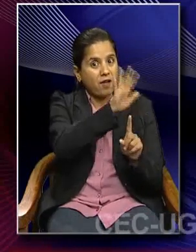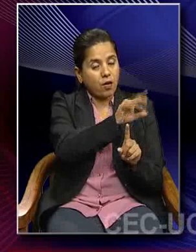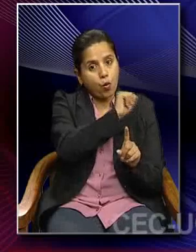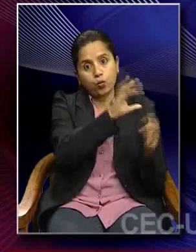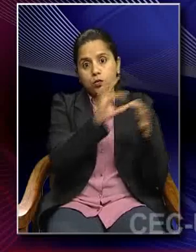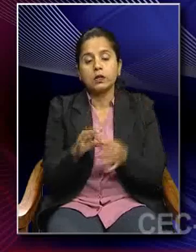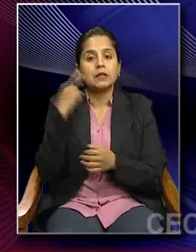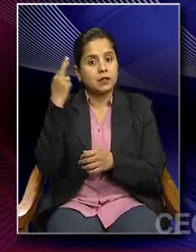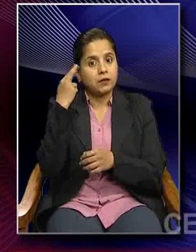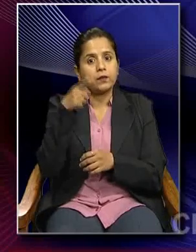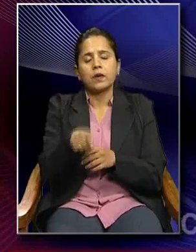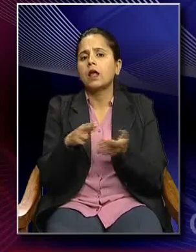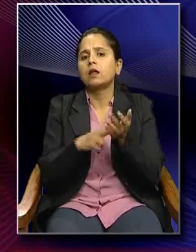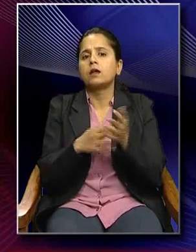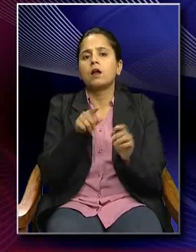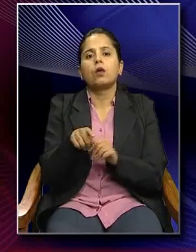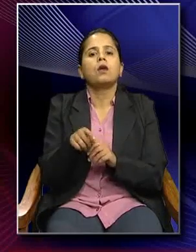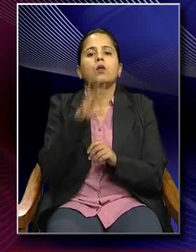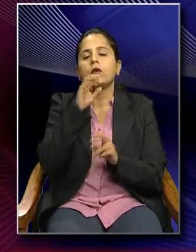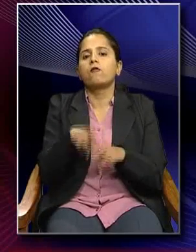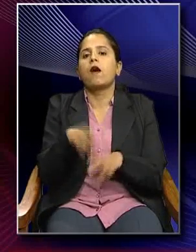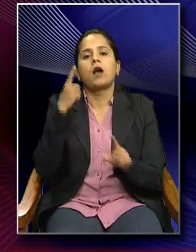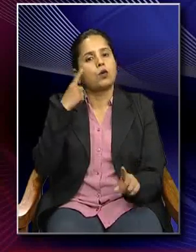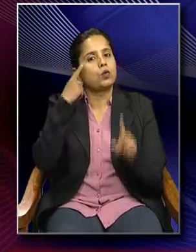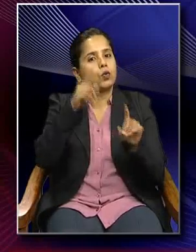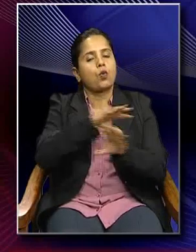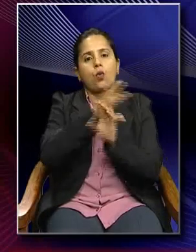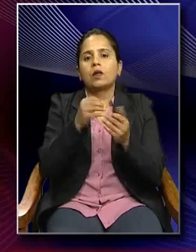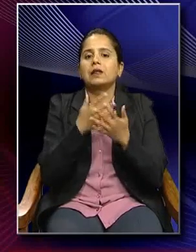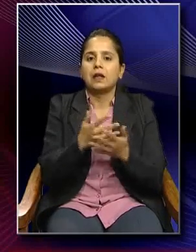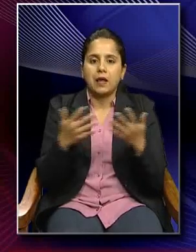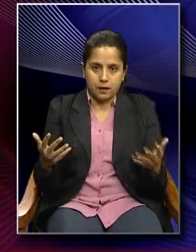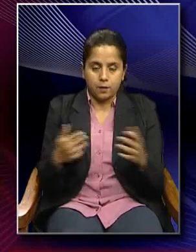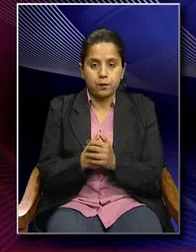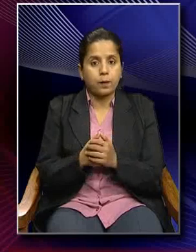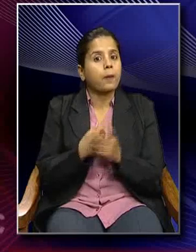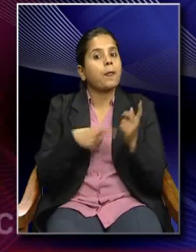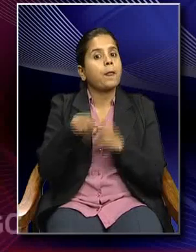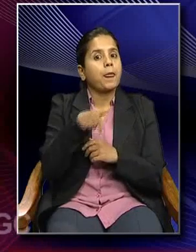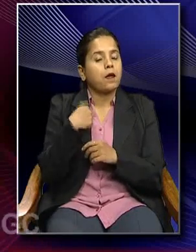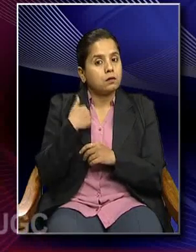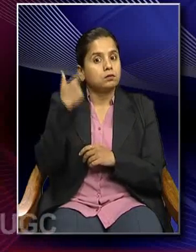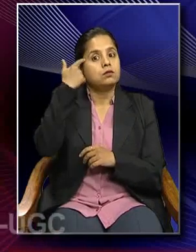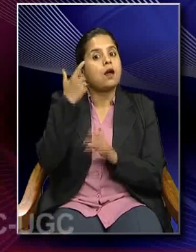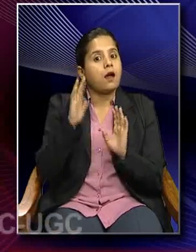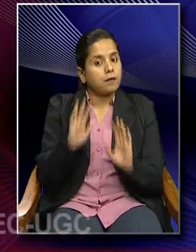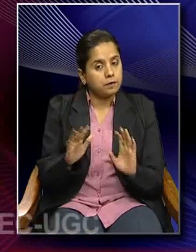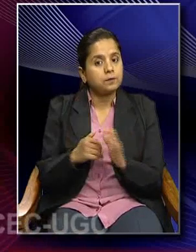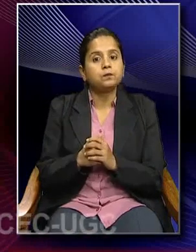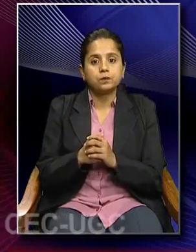that Prakriti is the ultimate cause of all objects, it is then realized